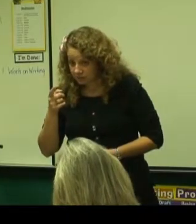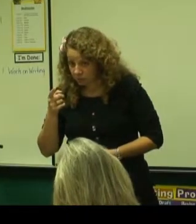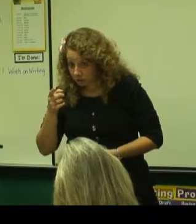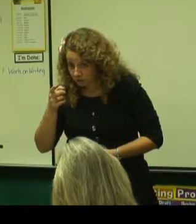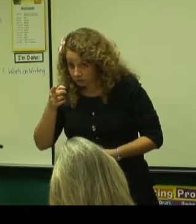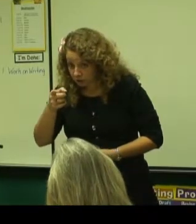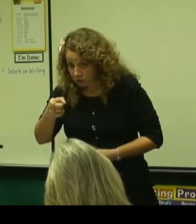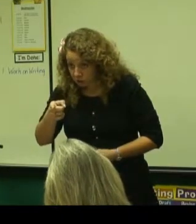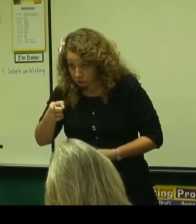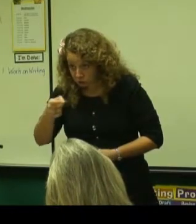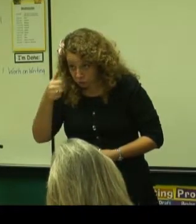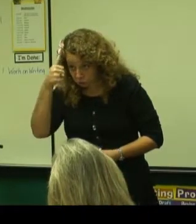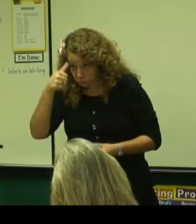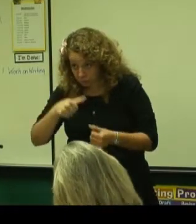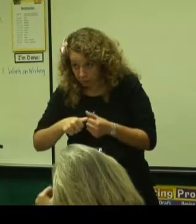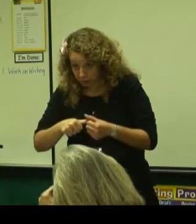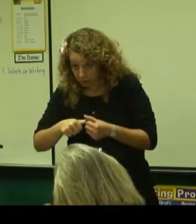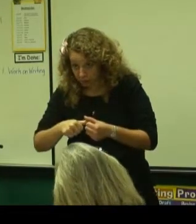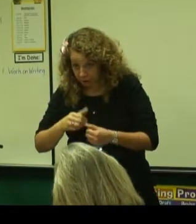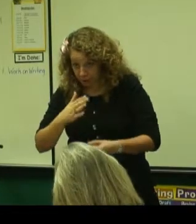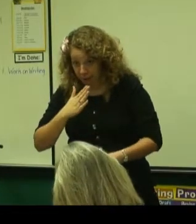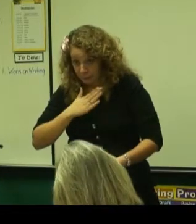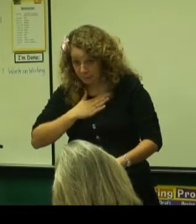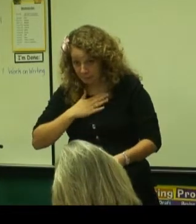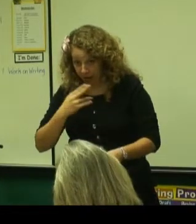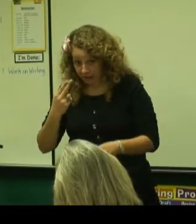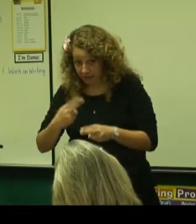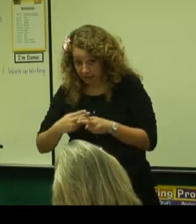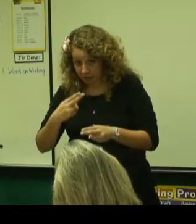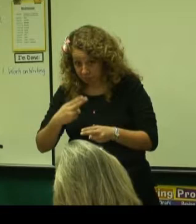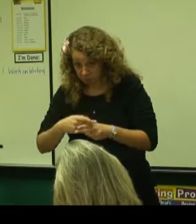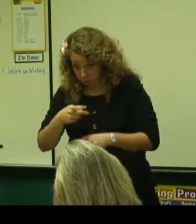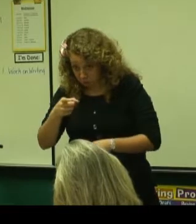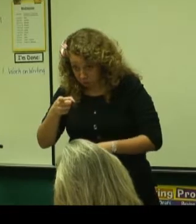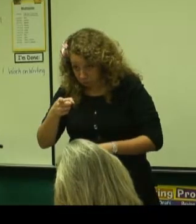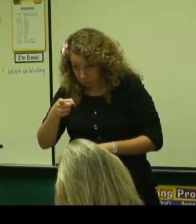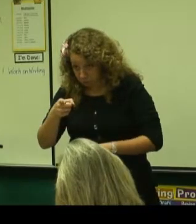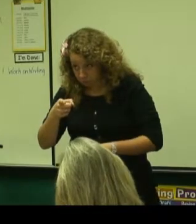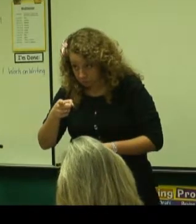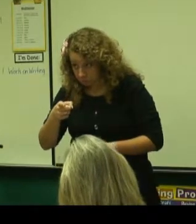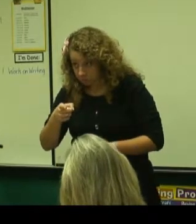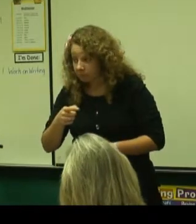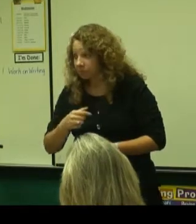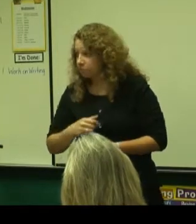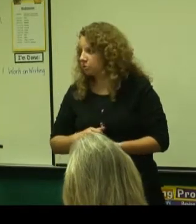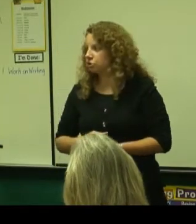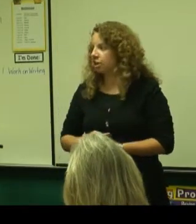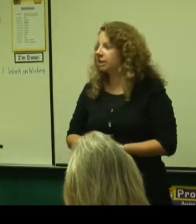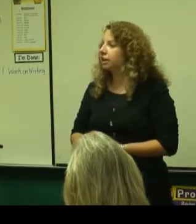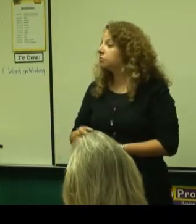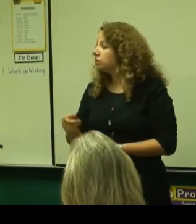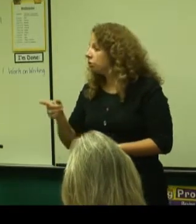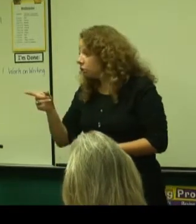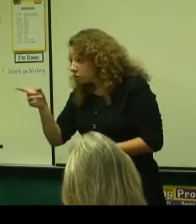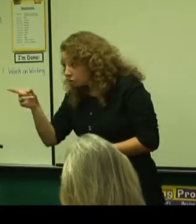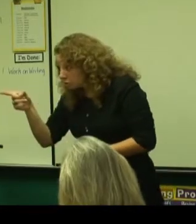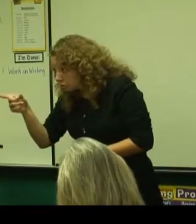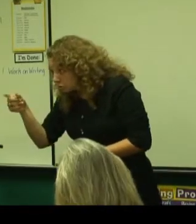forward. You remember my name, you? So try it again.